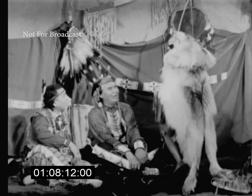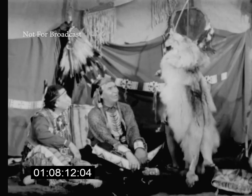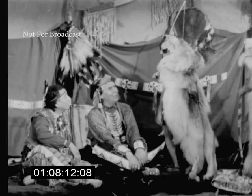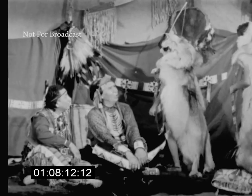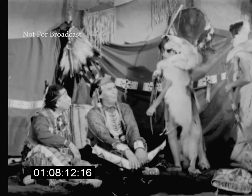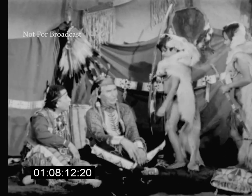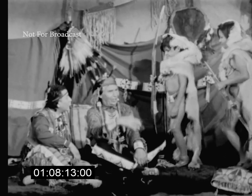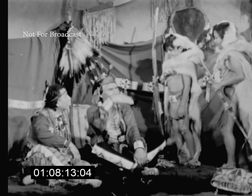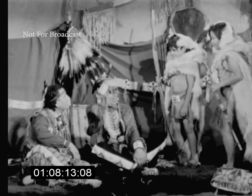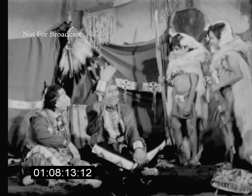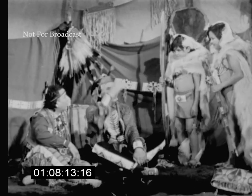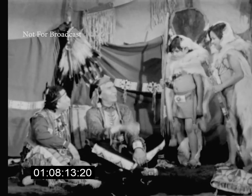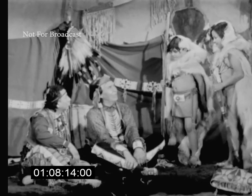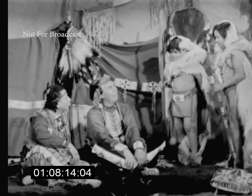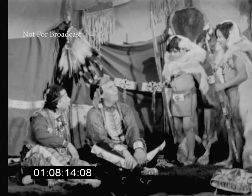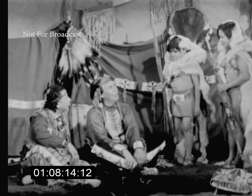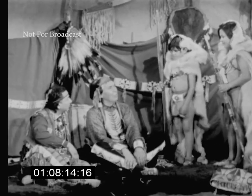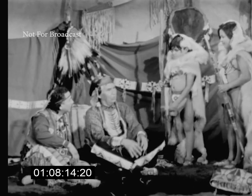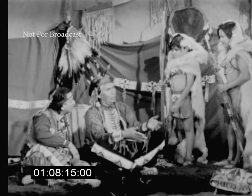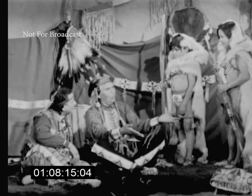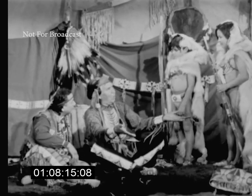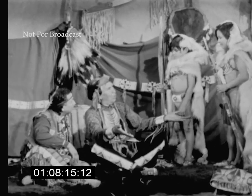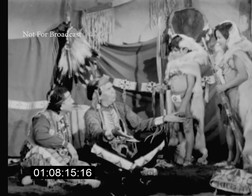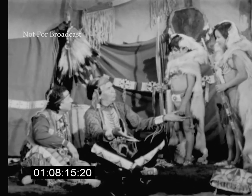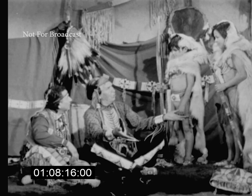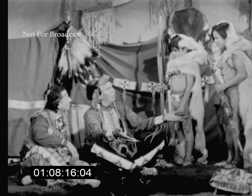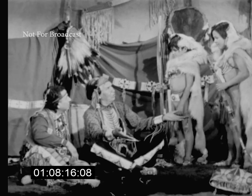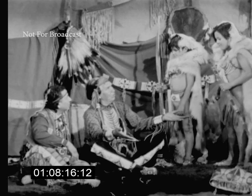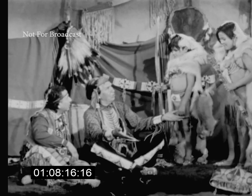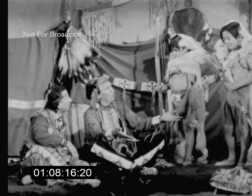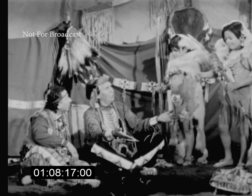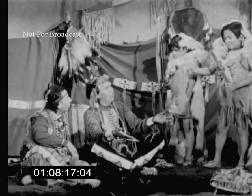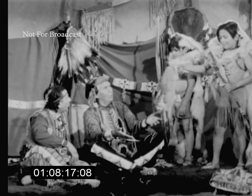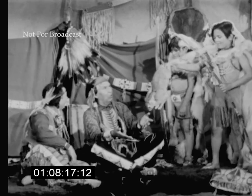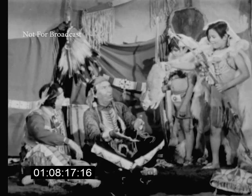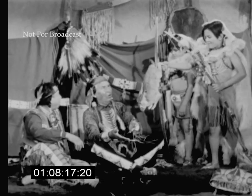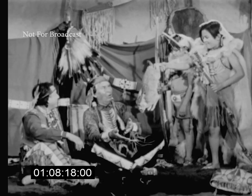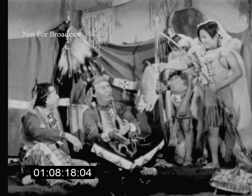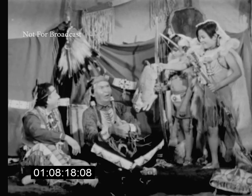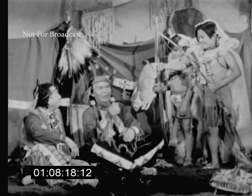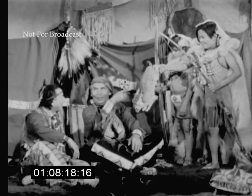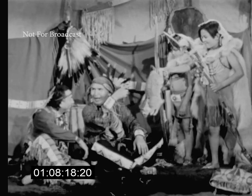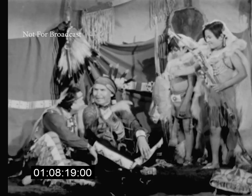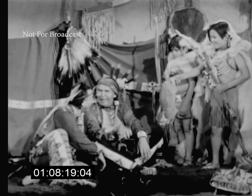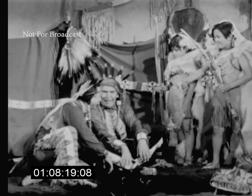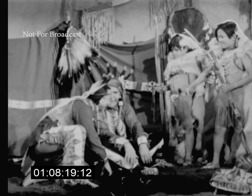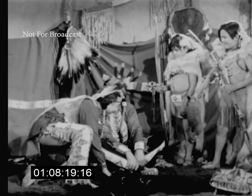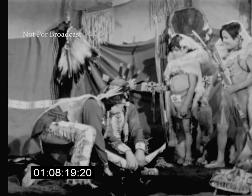well, they've come in very proud of themselves now. What have they got? A rabbit. Well, for a little fella, after